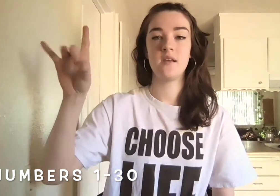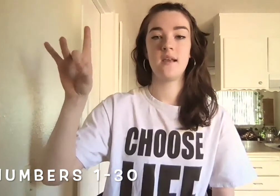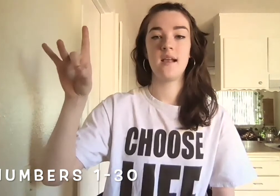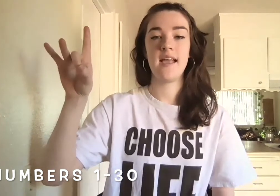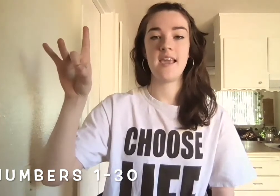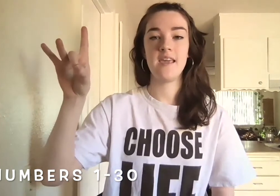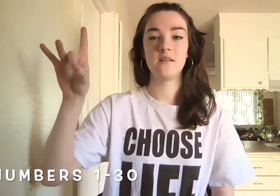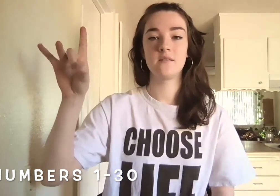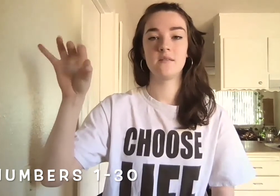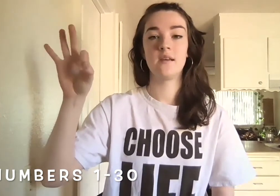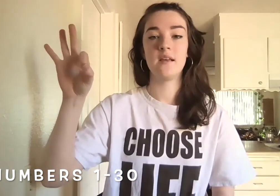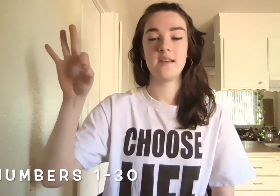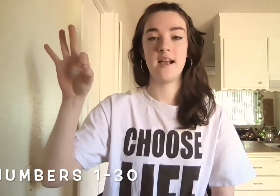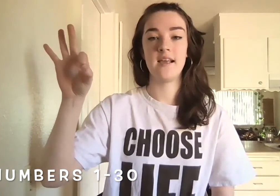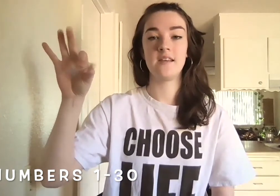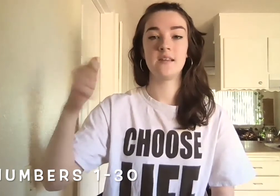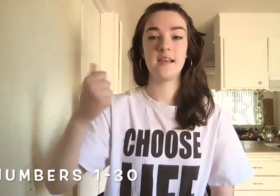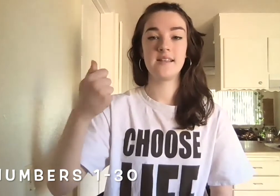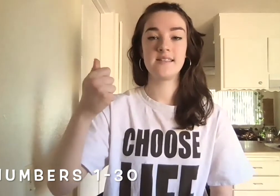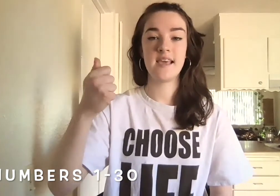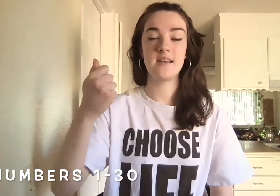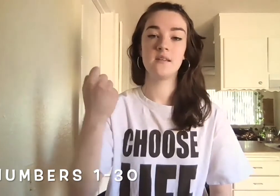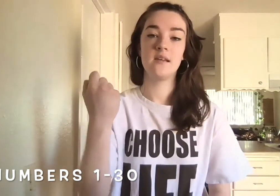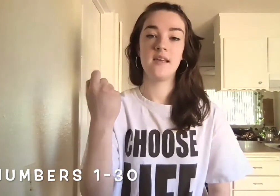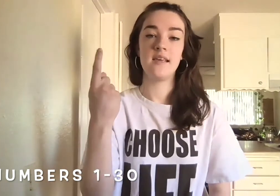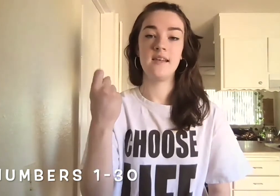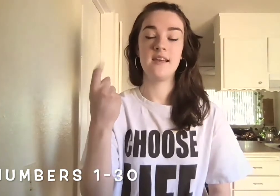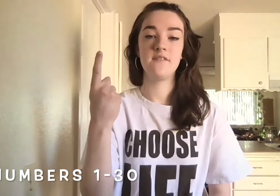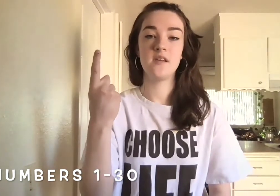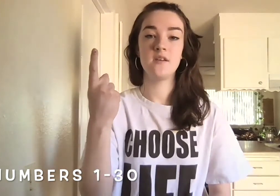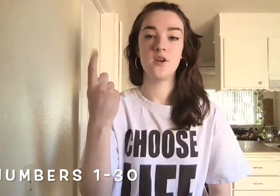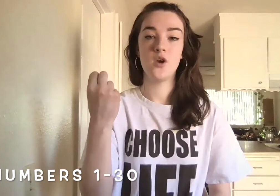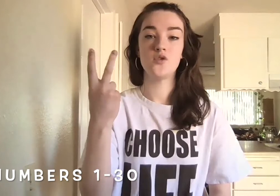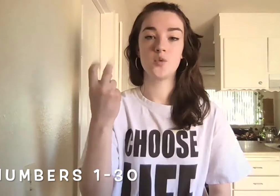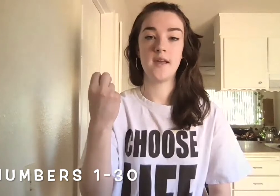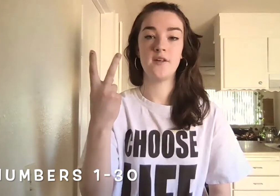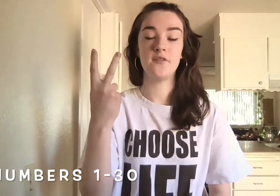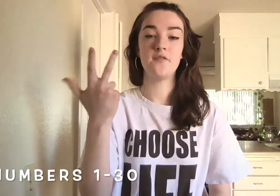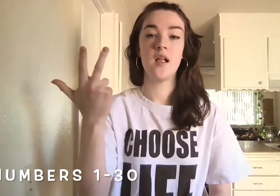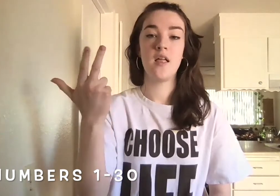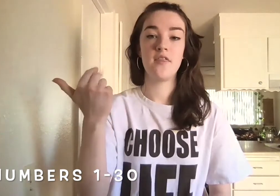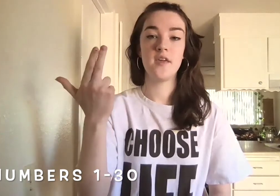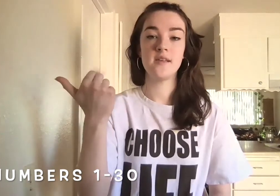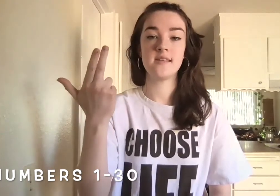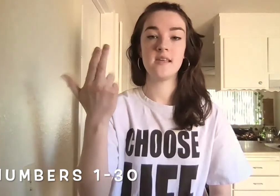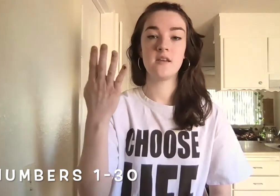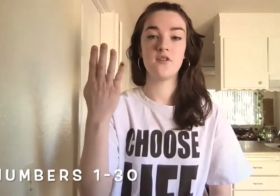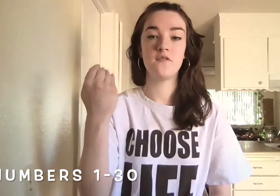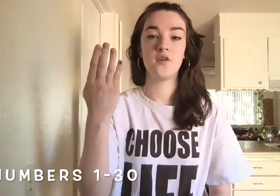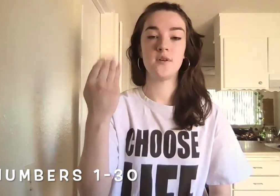7, 8, 9, 10, 11, 12, 13,